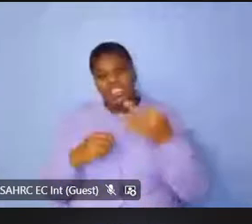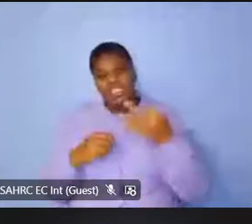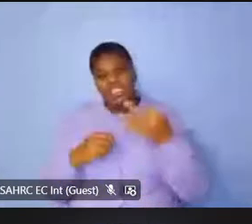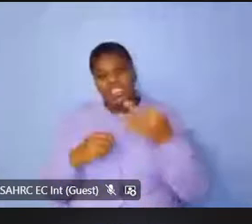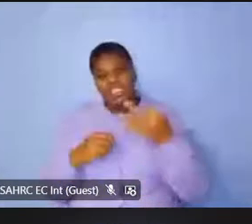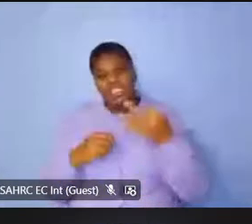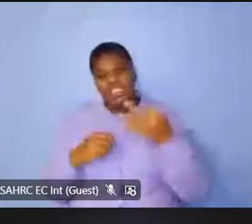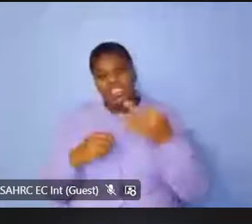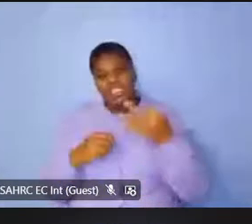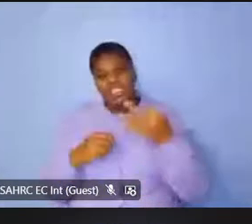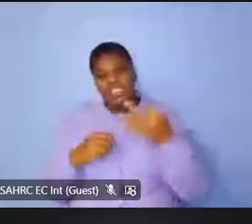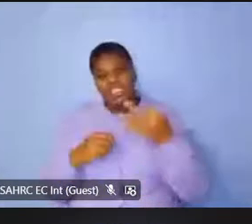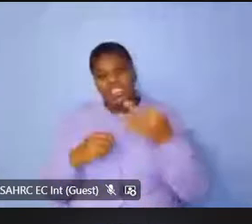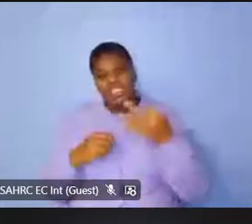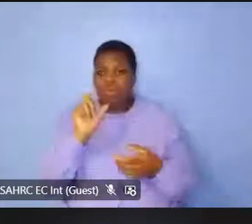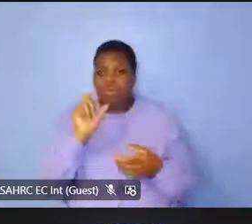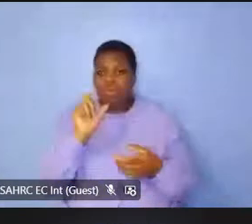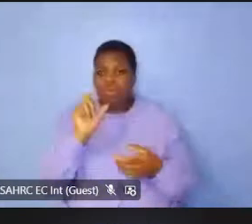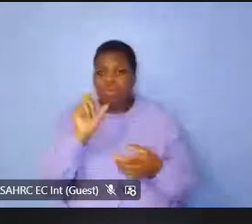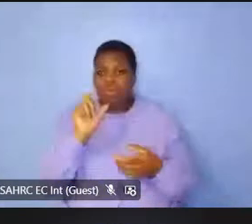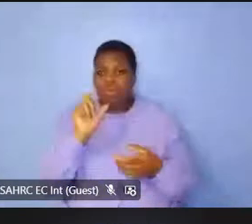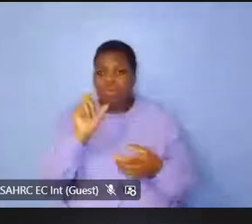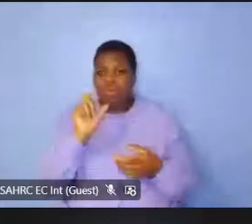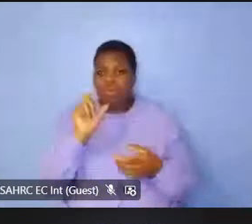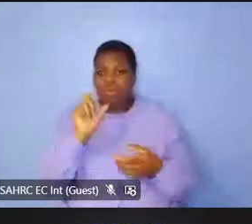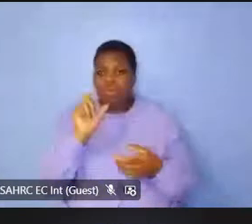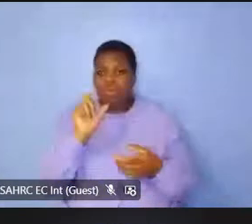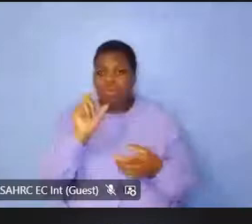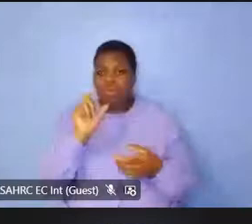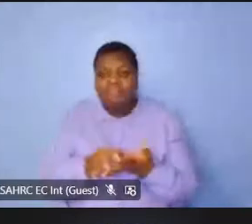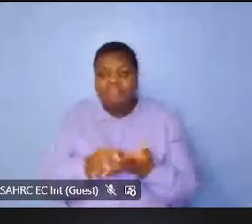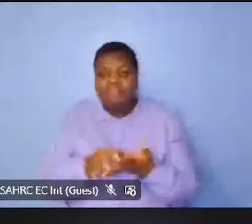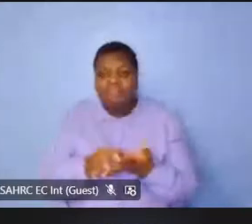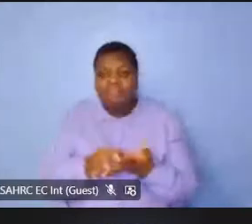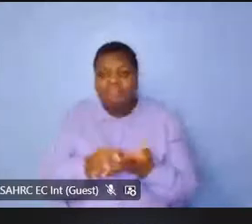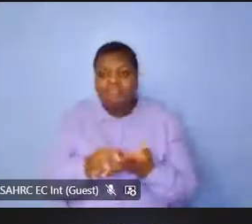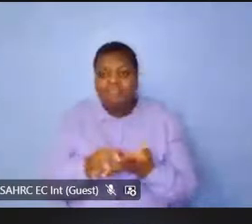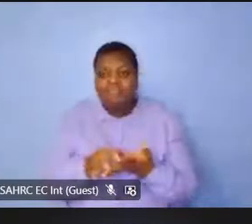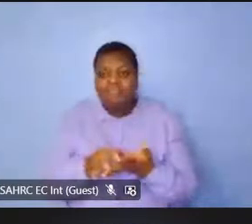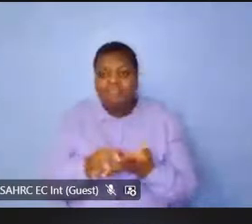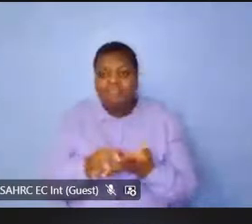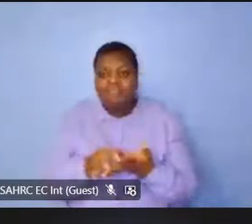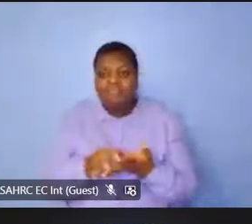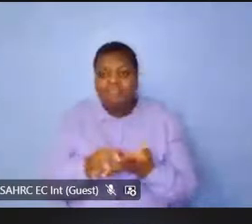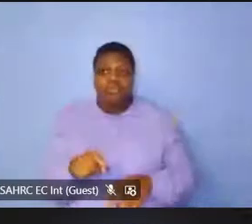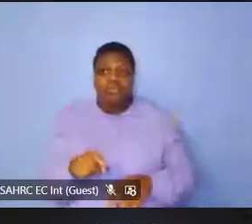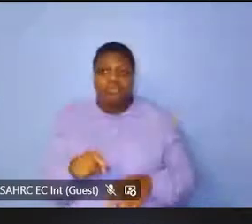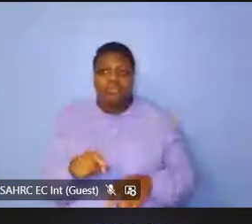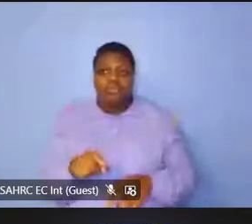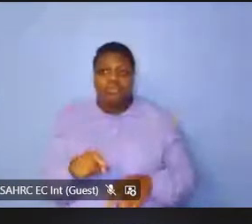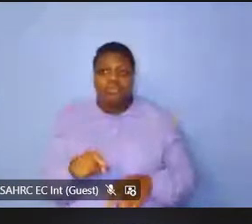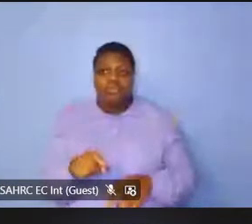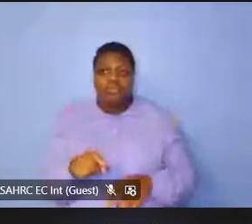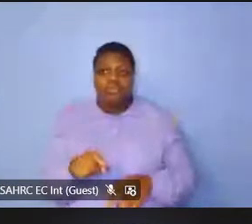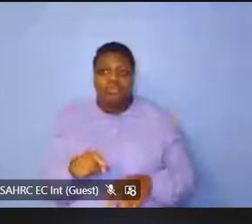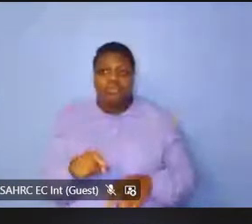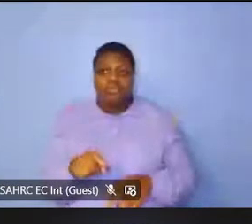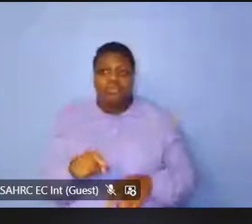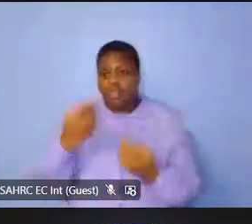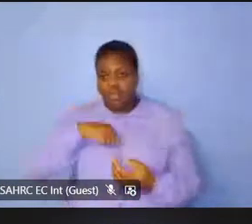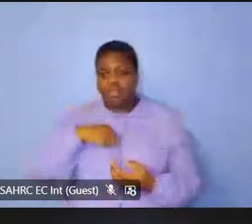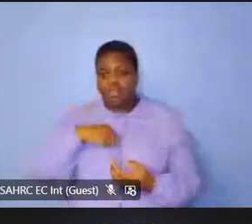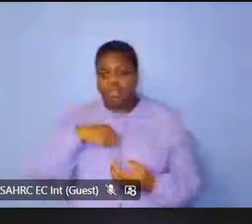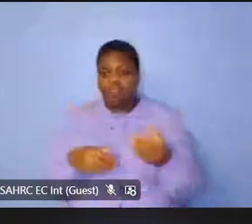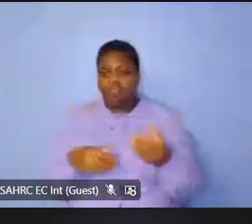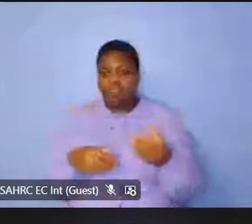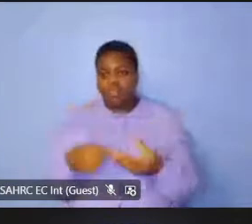they use words like recommends and not must and not shall. And it's very loose. And so as a loose document, we're concerned